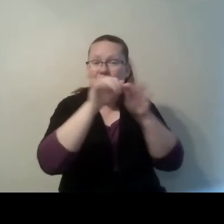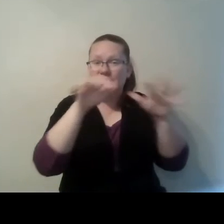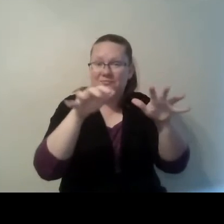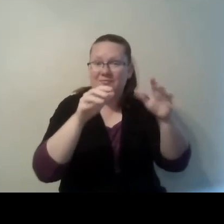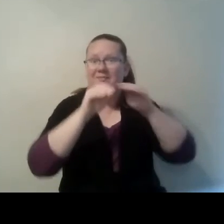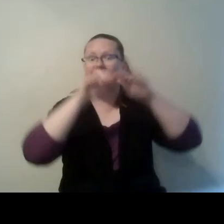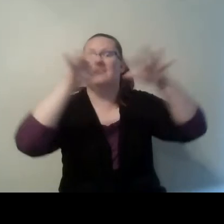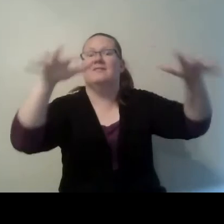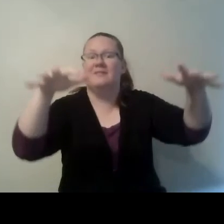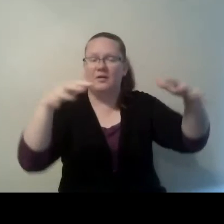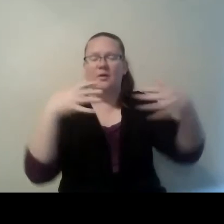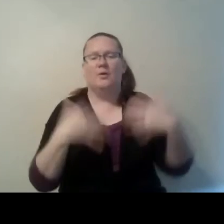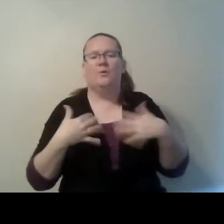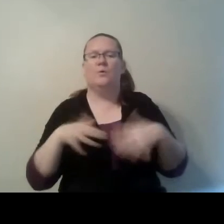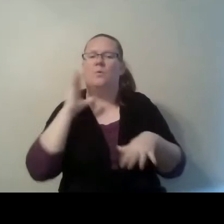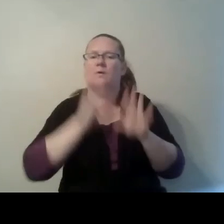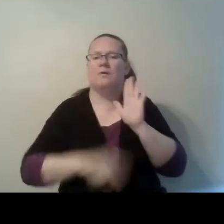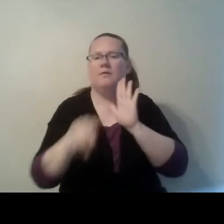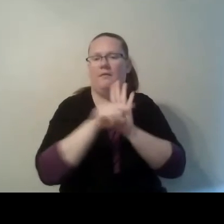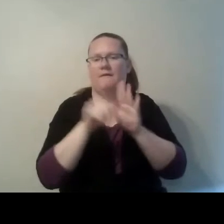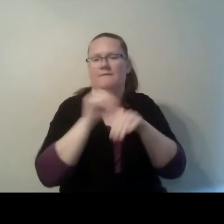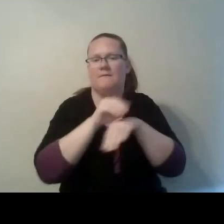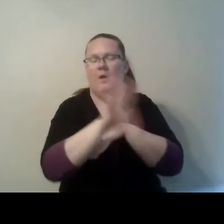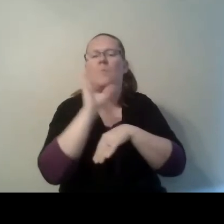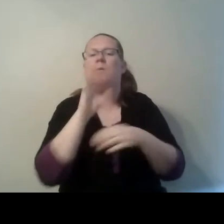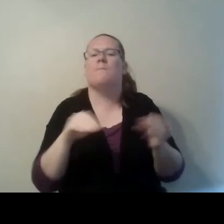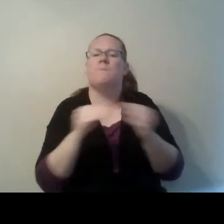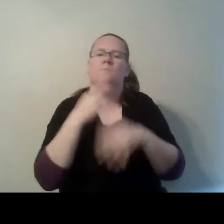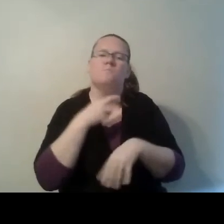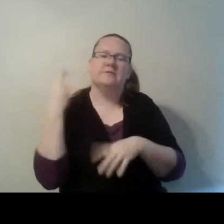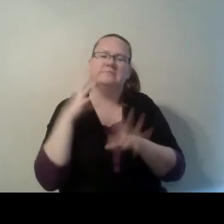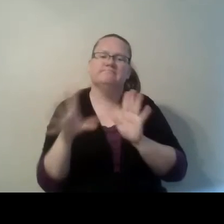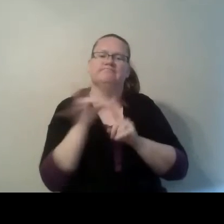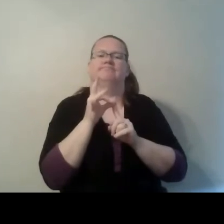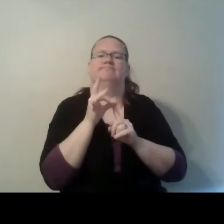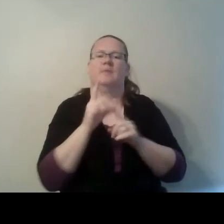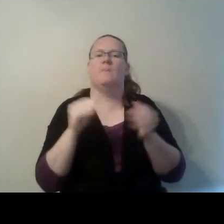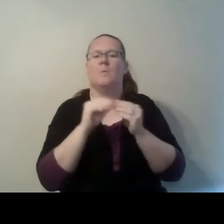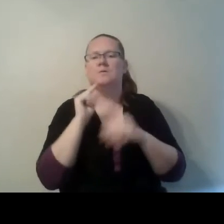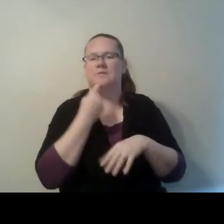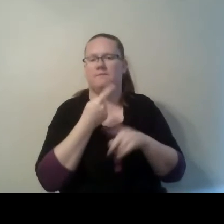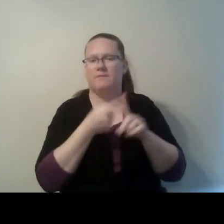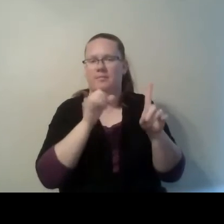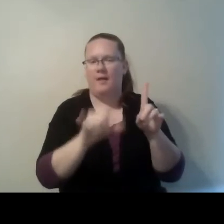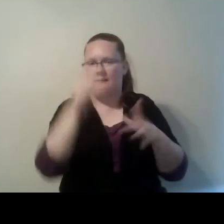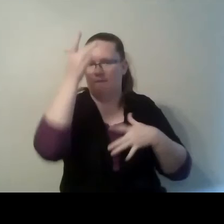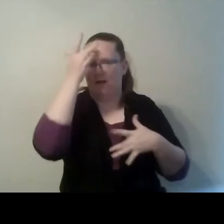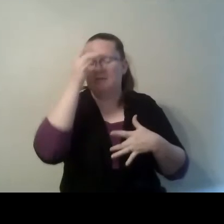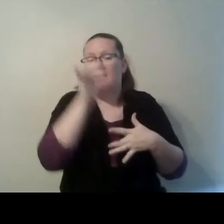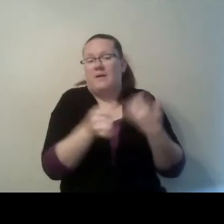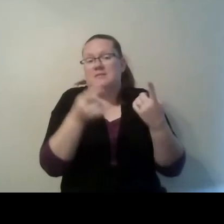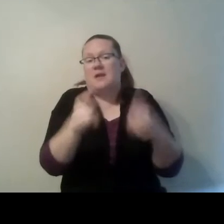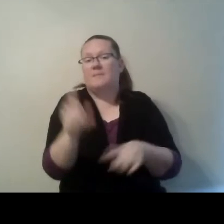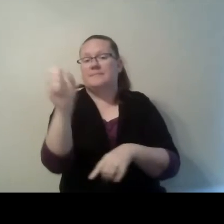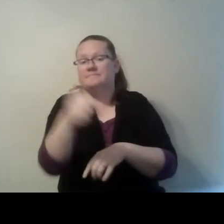to have a negative effect, and those people are going to be more vulnerable to catching this virus and suffering more from it. And that's what's going on. So we have to